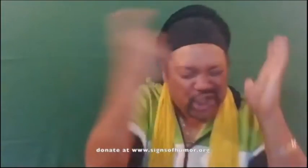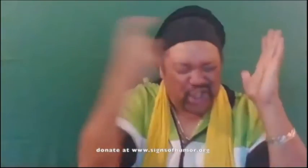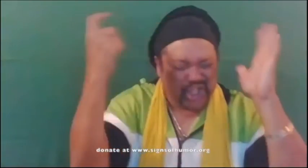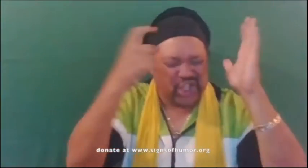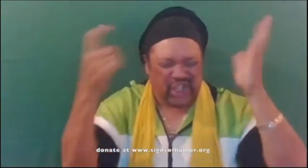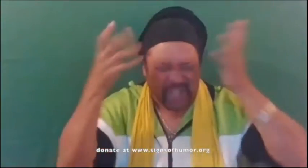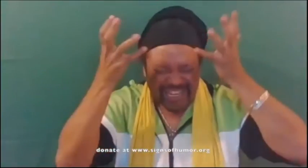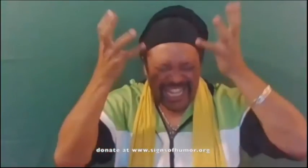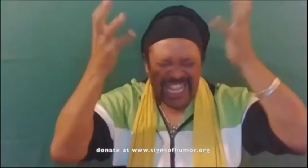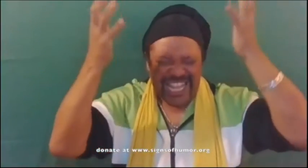too much carbon in it, right?